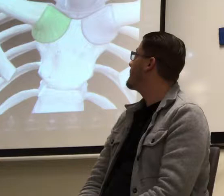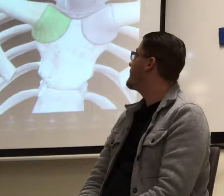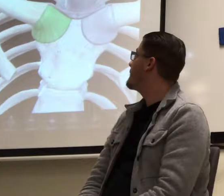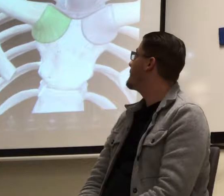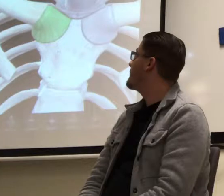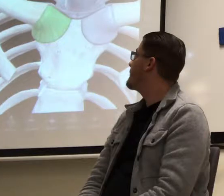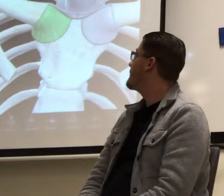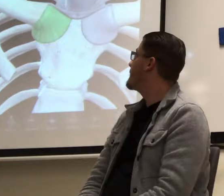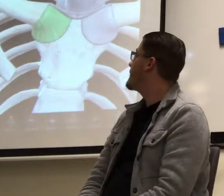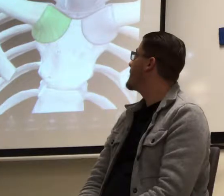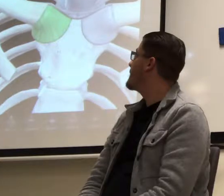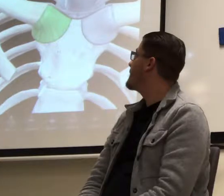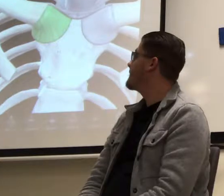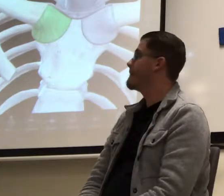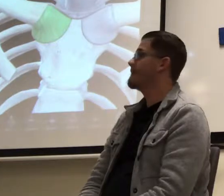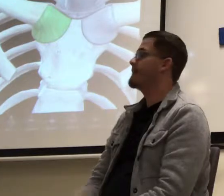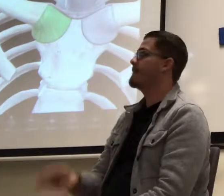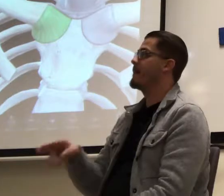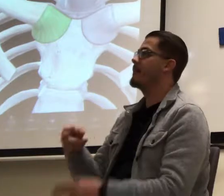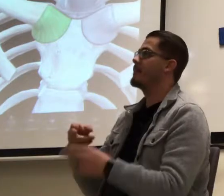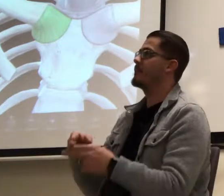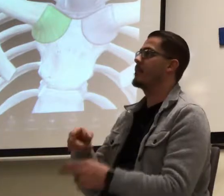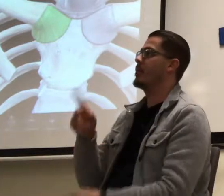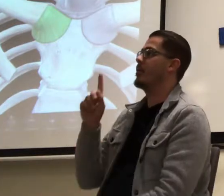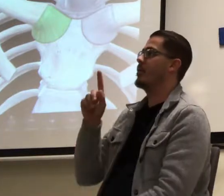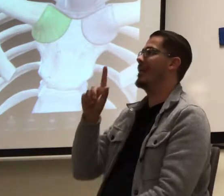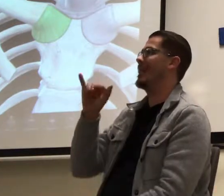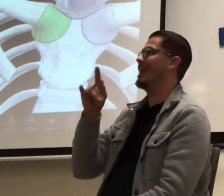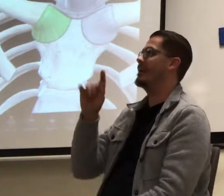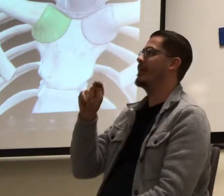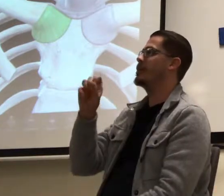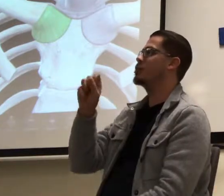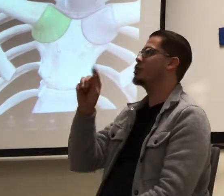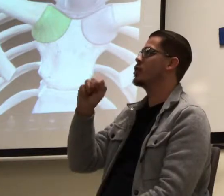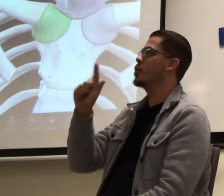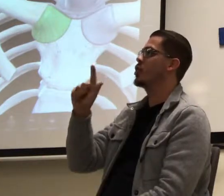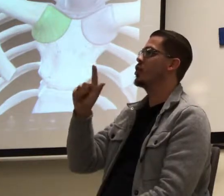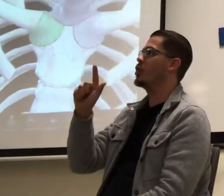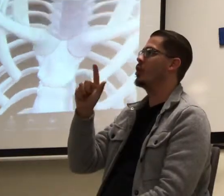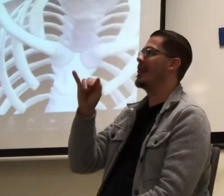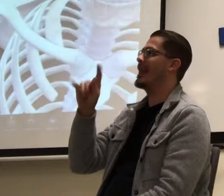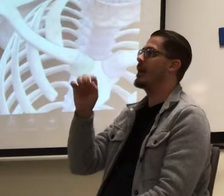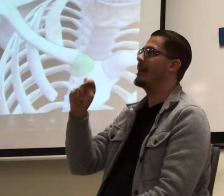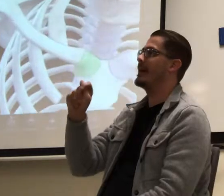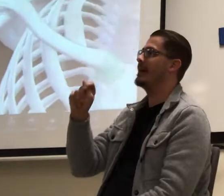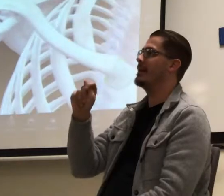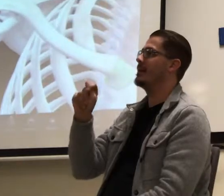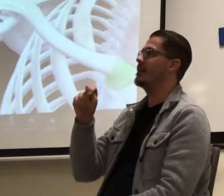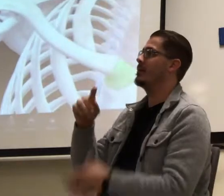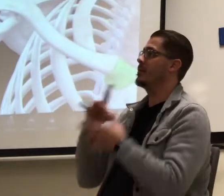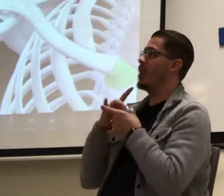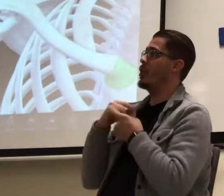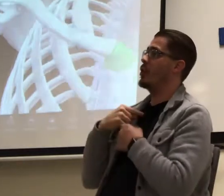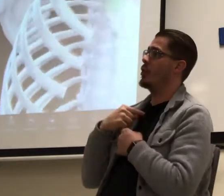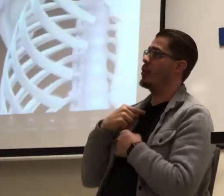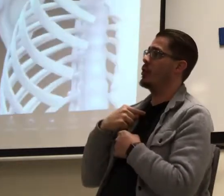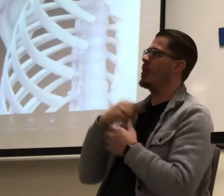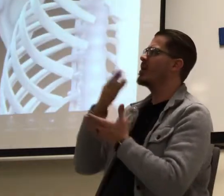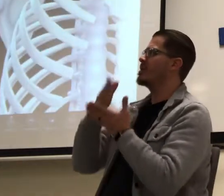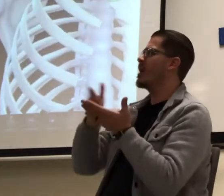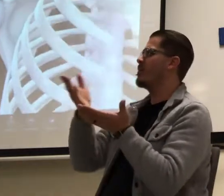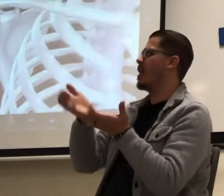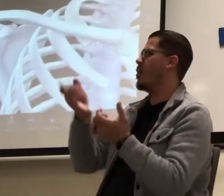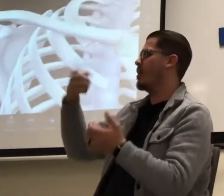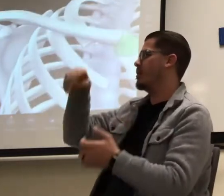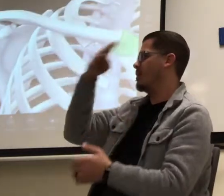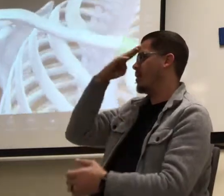well, they just call it the sternoclavicular ligament, right? Holding that joint together. Now, some that I want you to know are